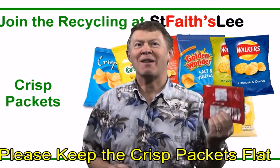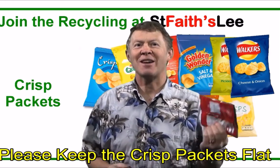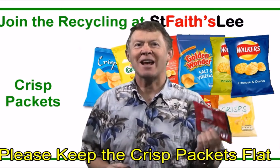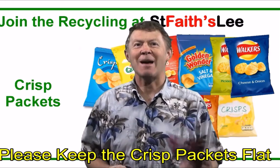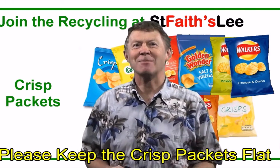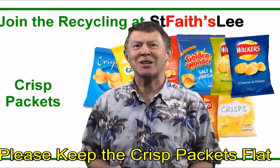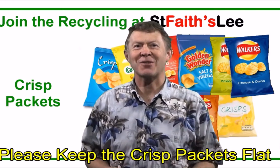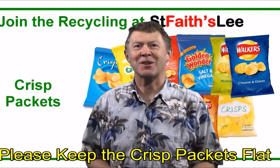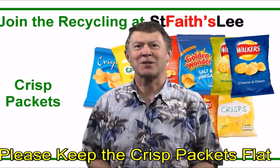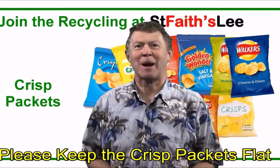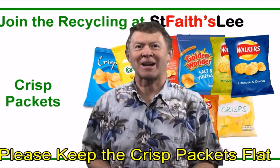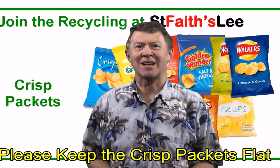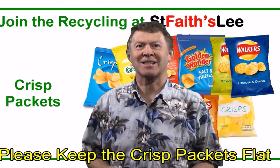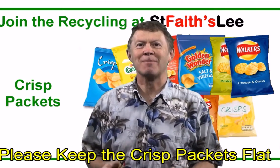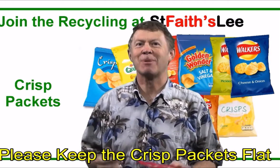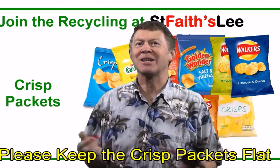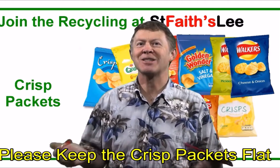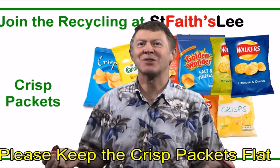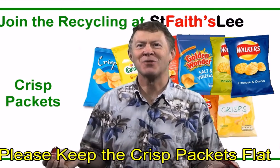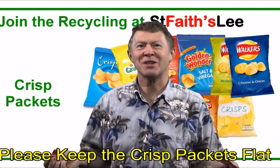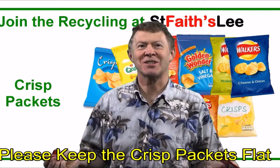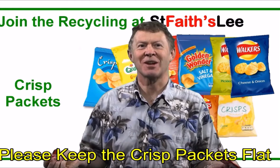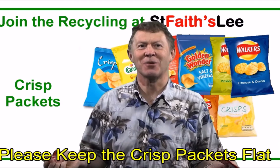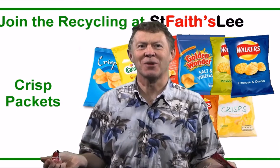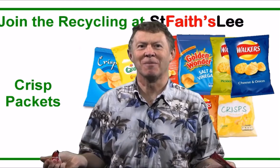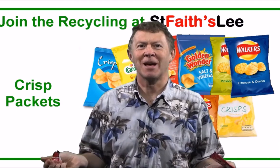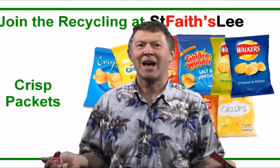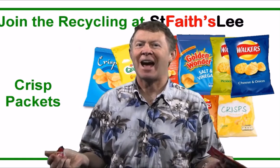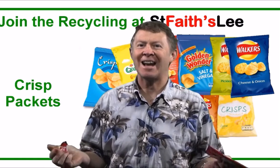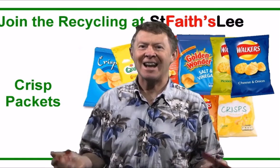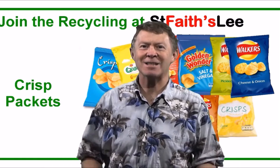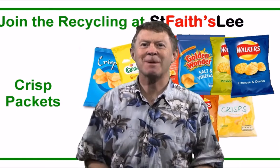any empty crisp packets, then please do recycle them. And let's make a